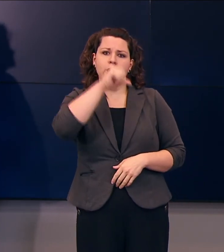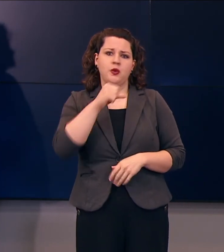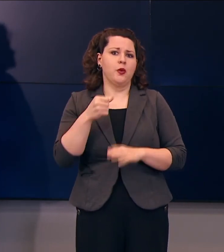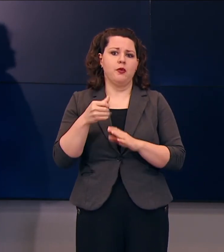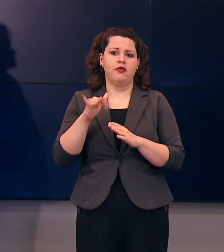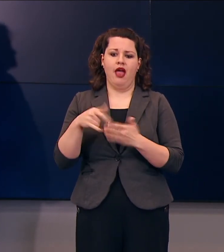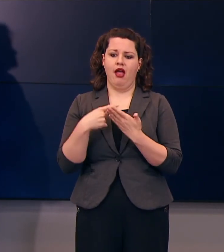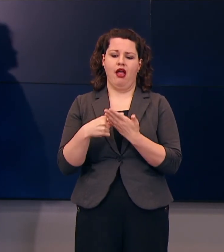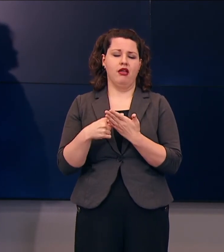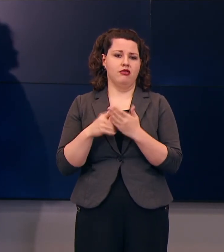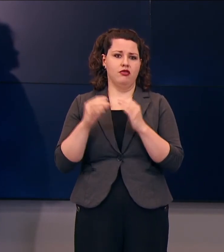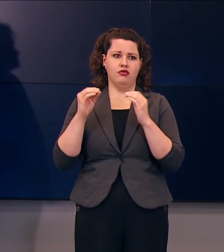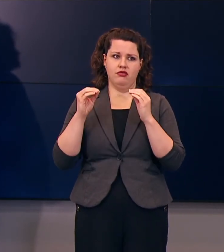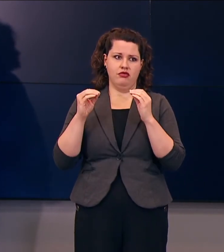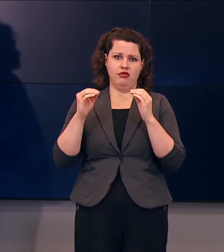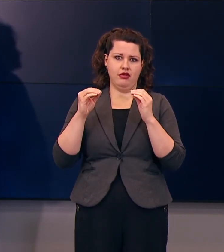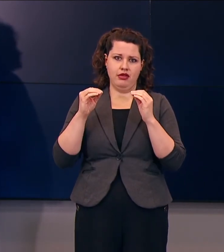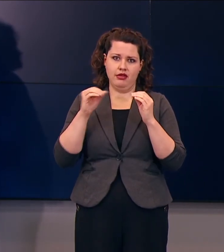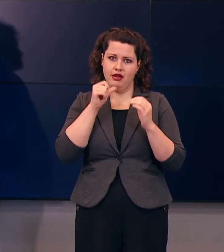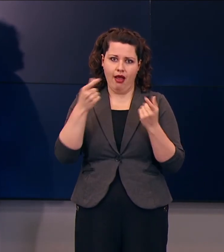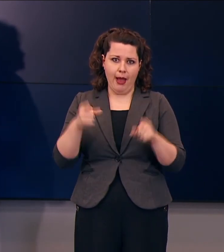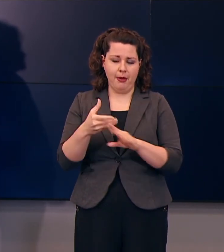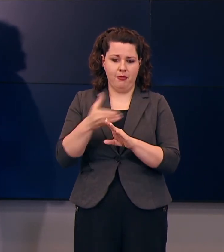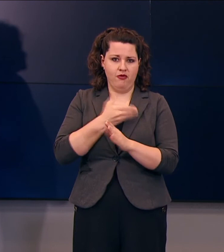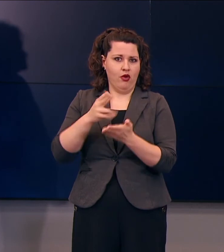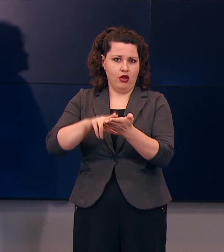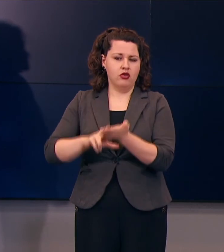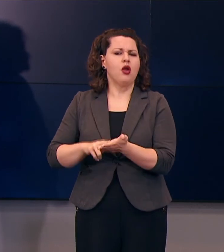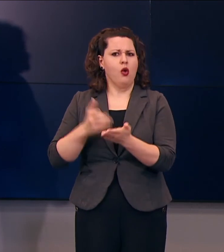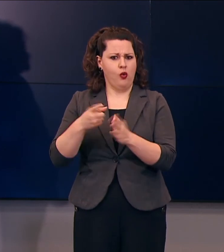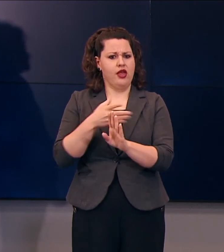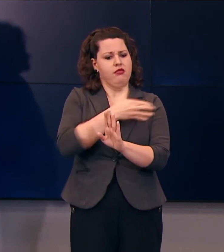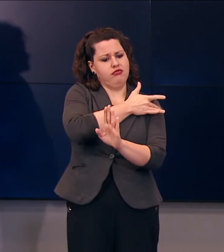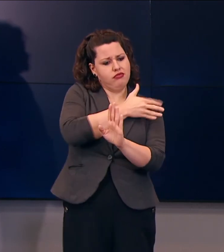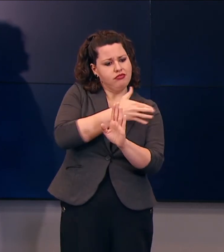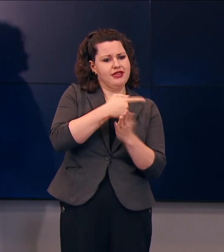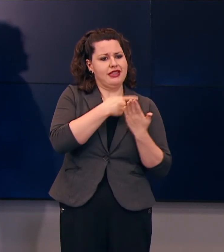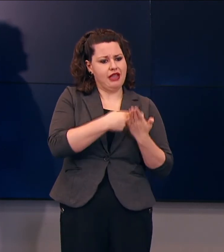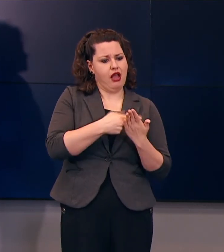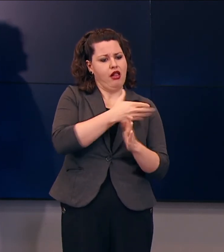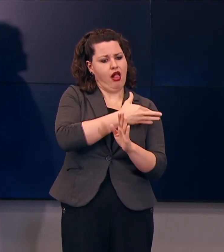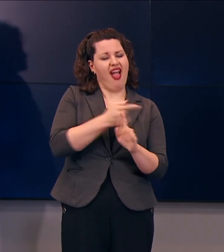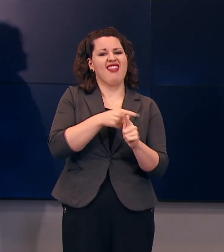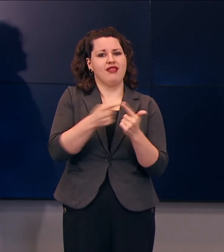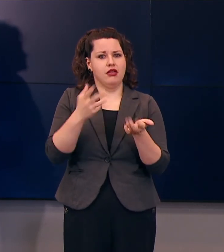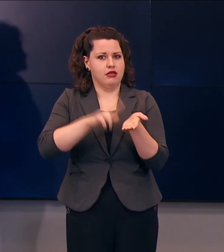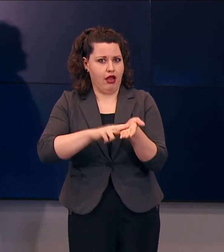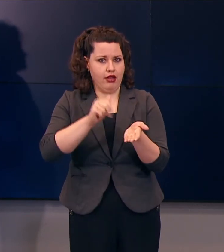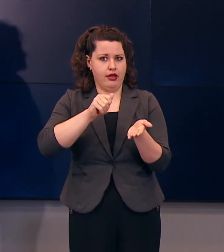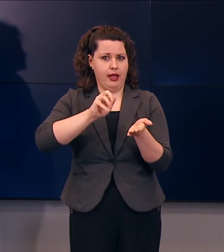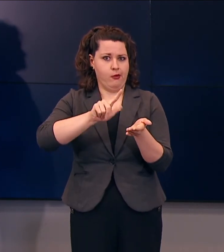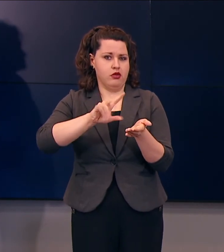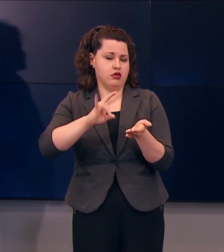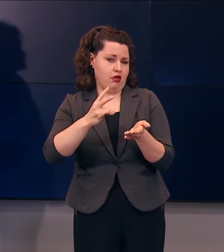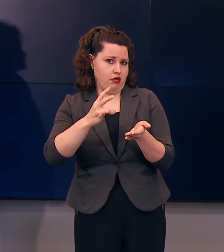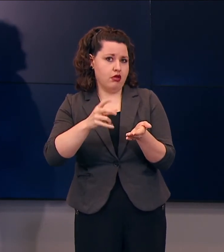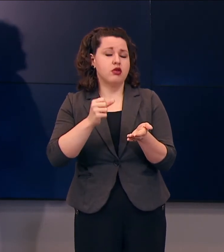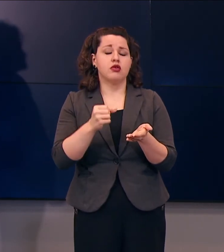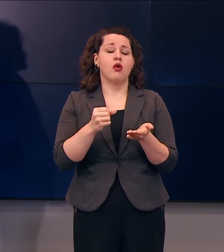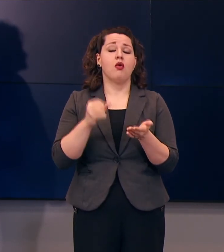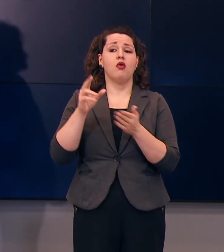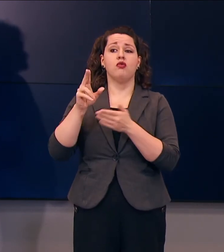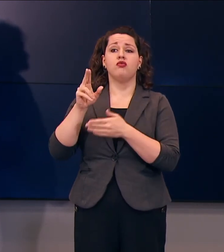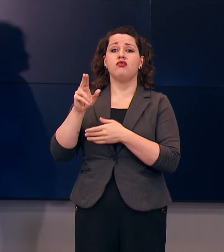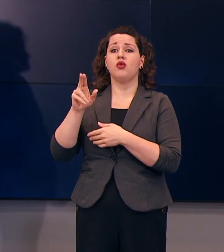contract being signed. That is not accurate. So we have been, as I've said three times, the University of Iowa has been a